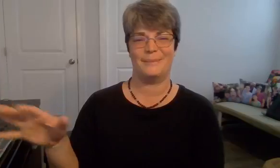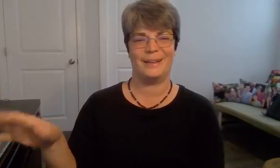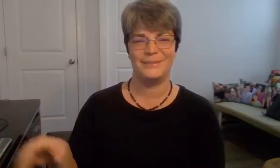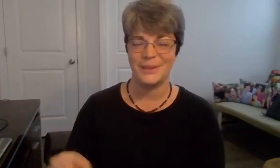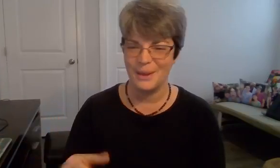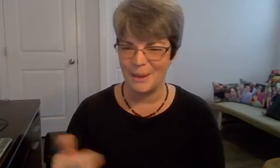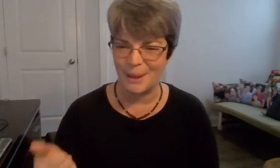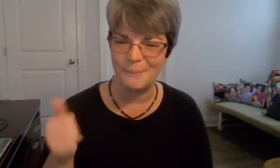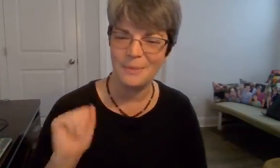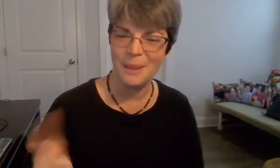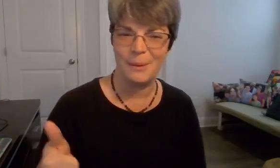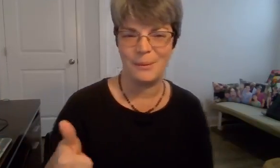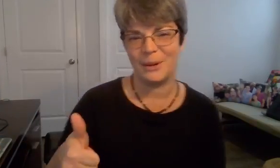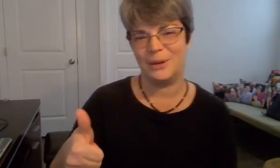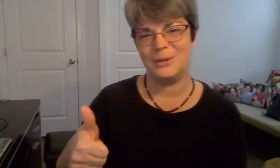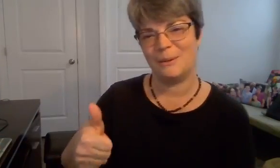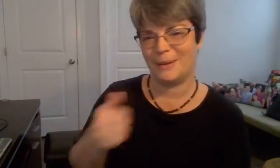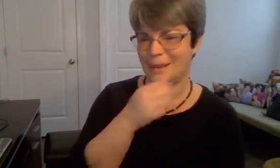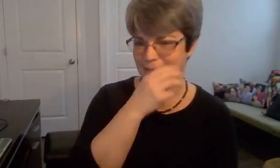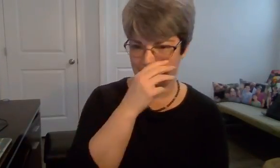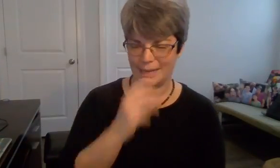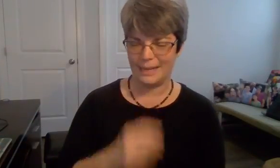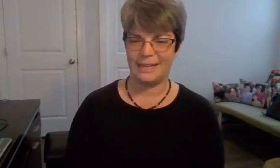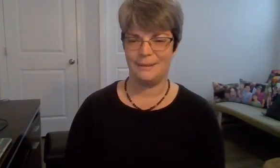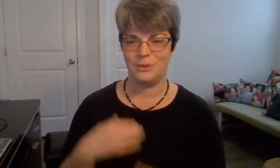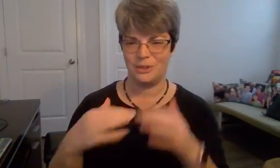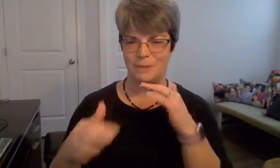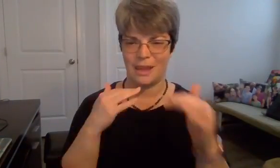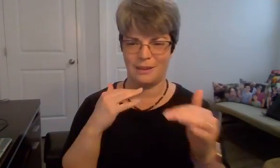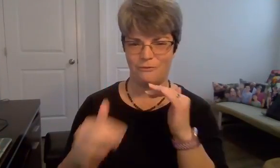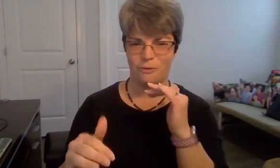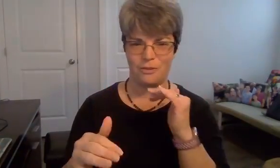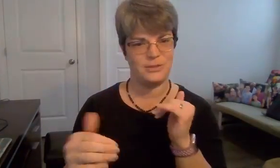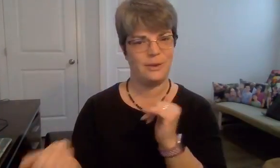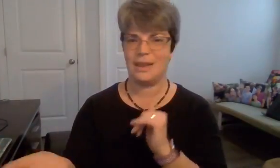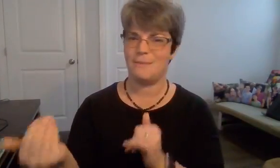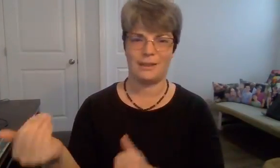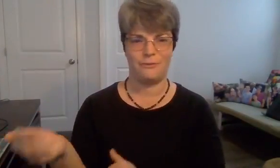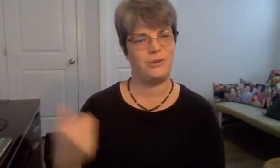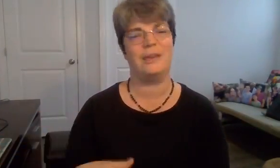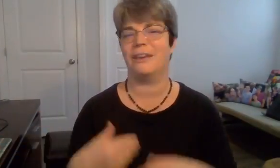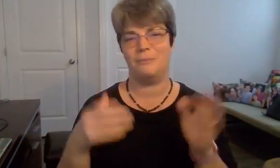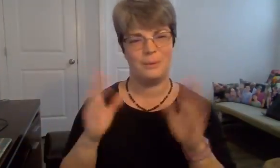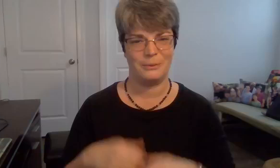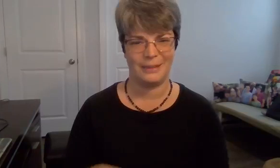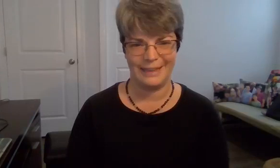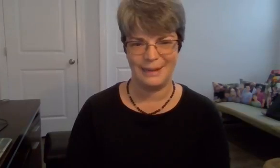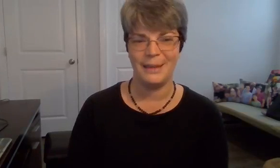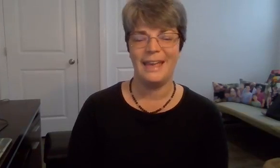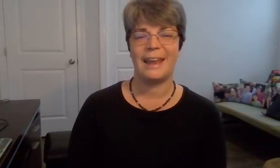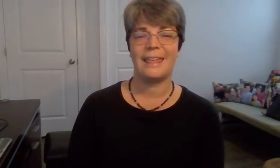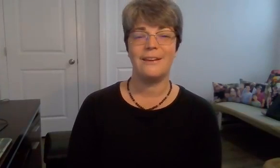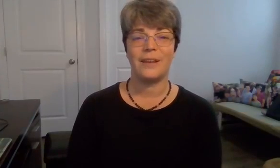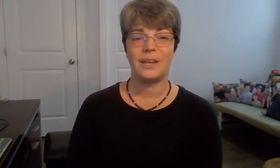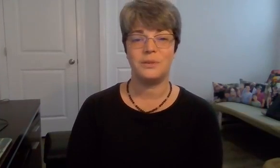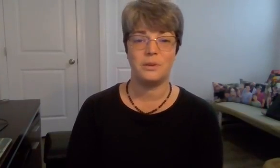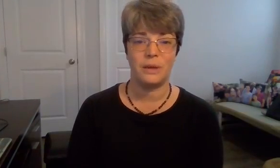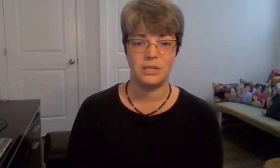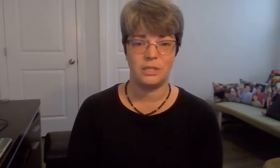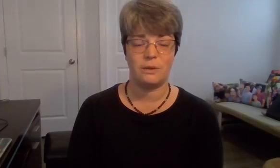gift, but we're going to do our best. Again, I'm used to the back and forth, so any back and forth you can give me will really help. And I love answering your questions, so if you